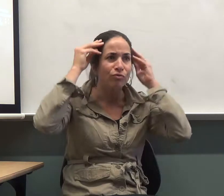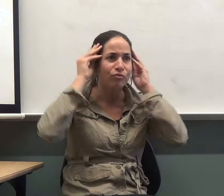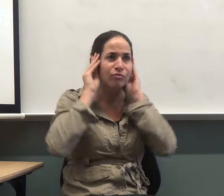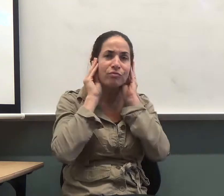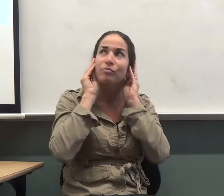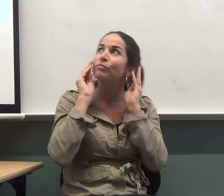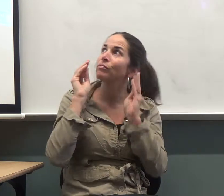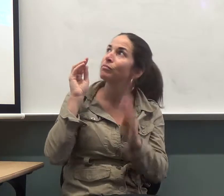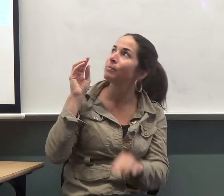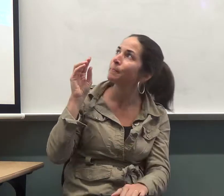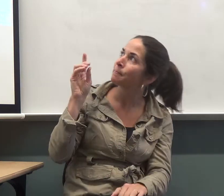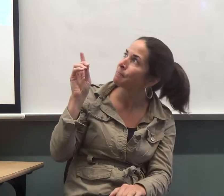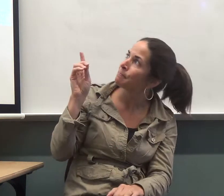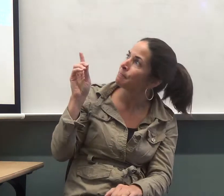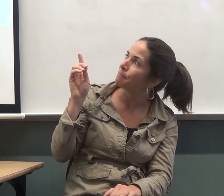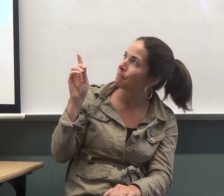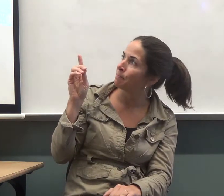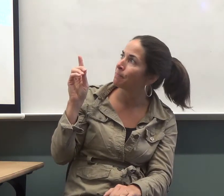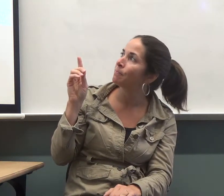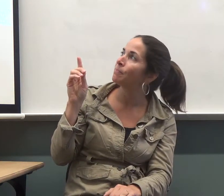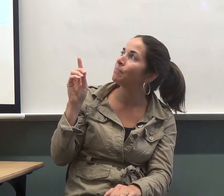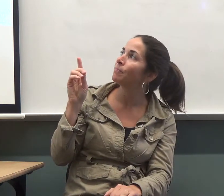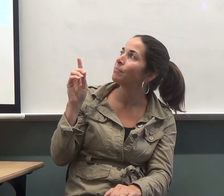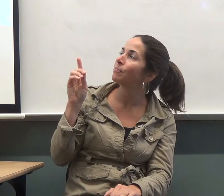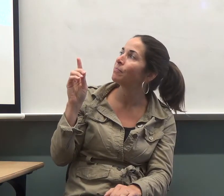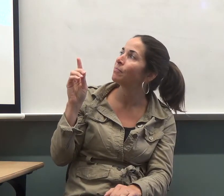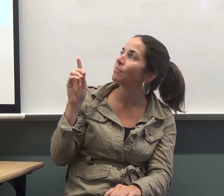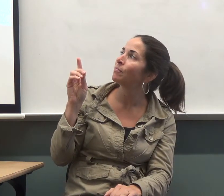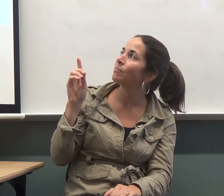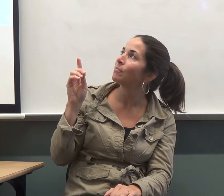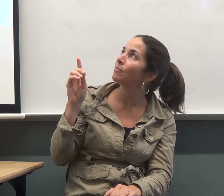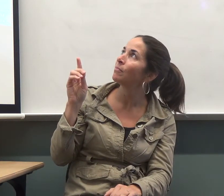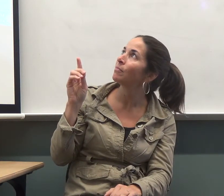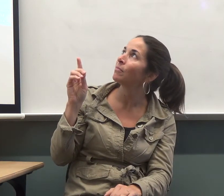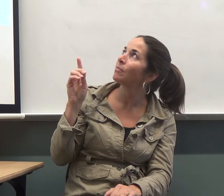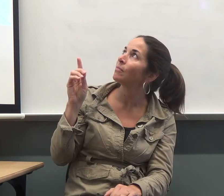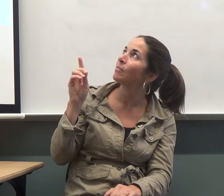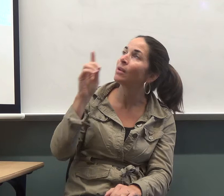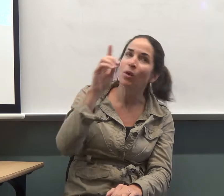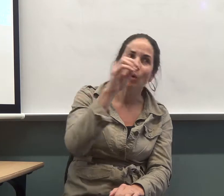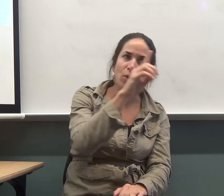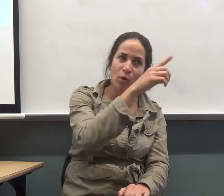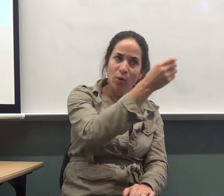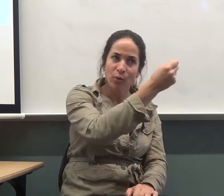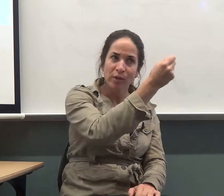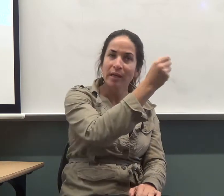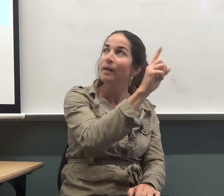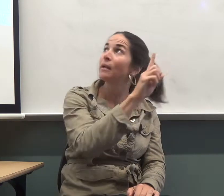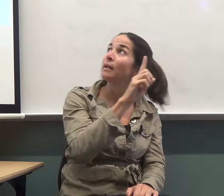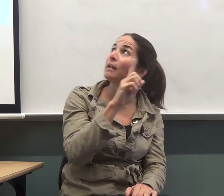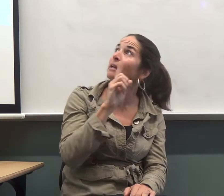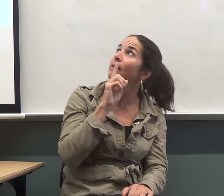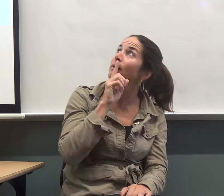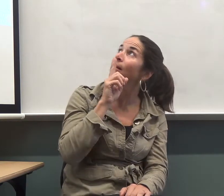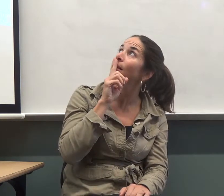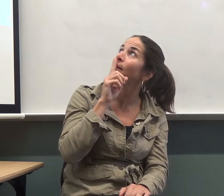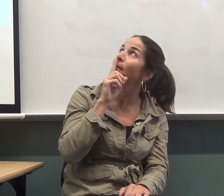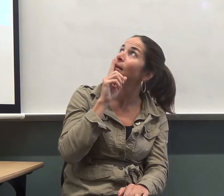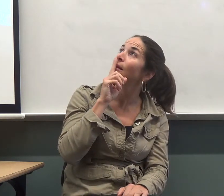It looks like it's just Do a this. mountain man. And let's do Homeless this. mountain man. Hang on. Let's see the digital enhancement